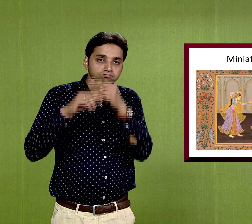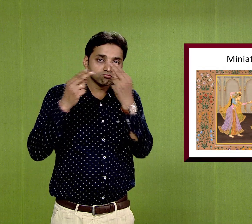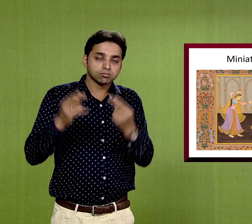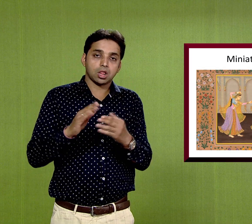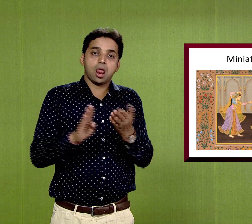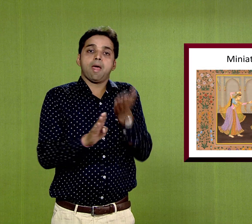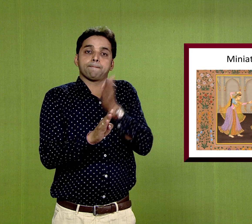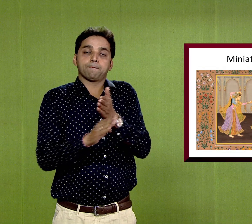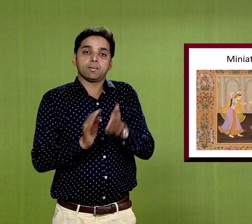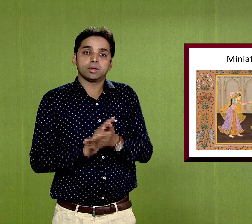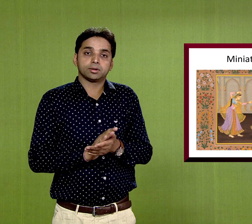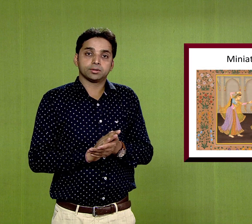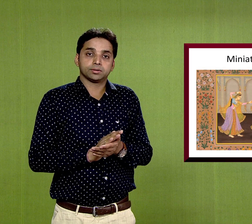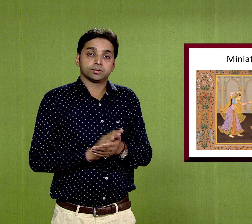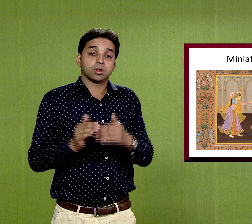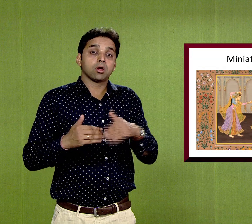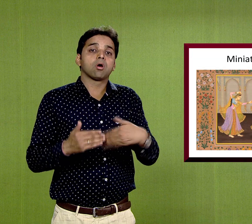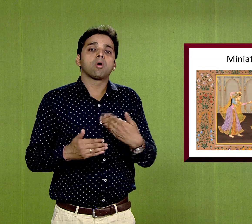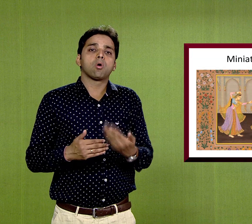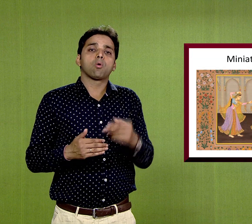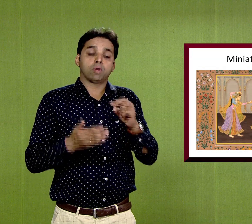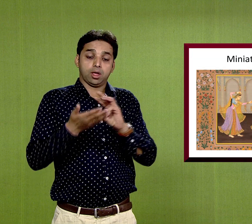but on a miniature scale.